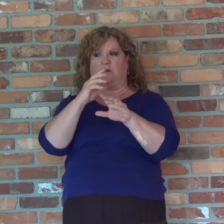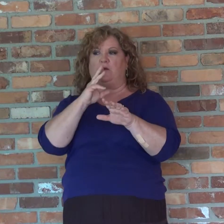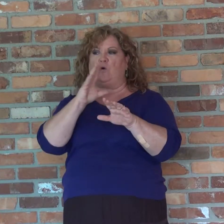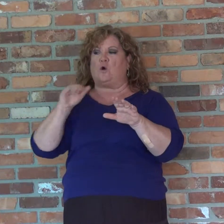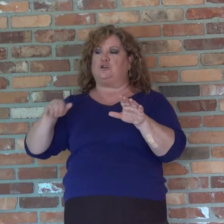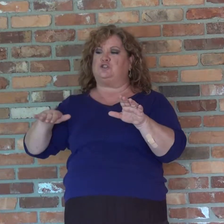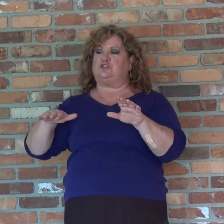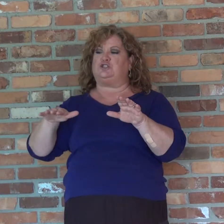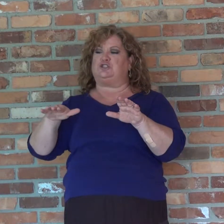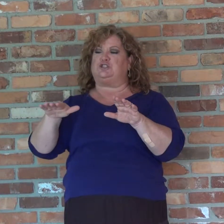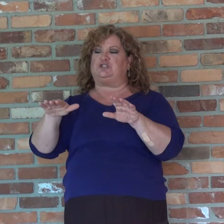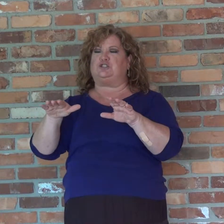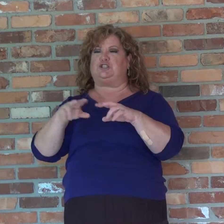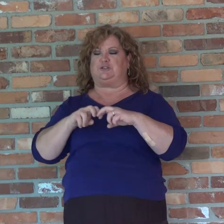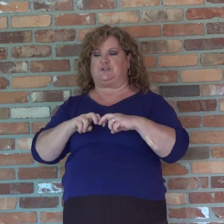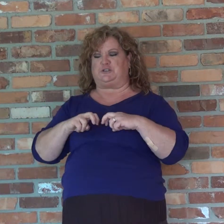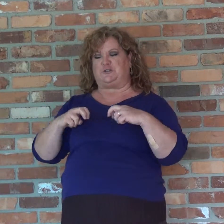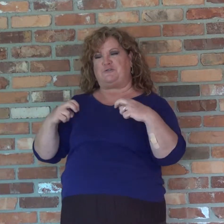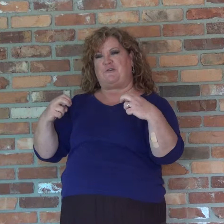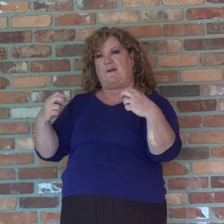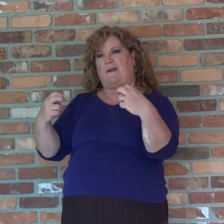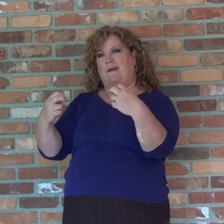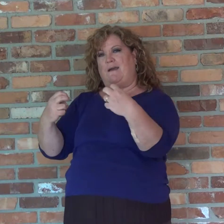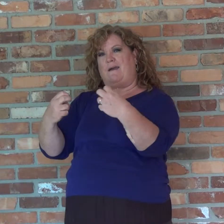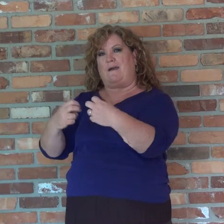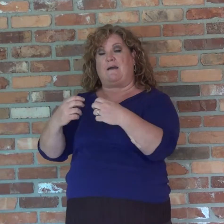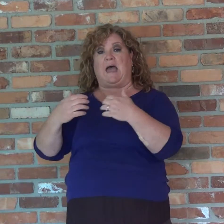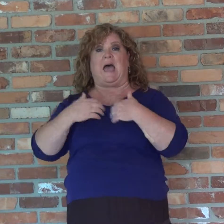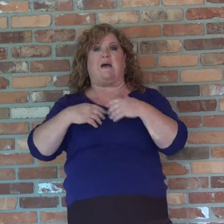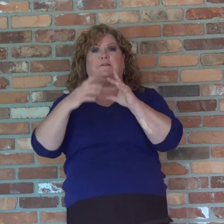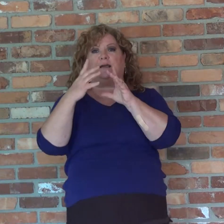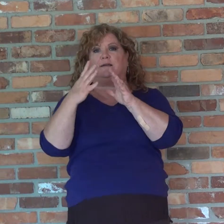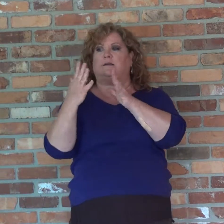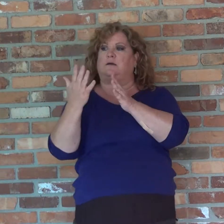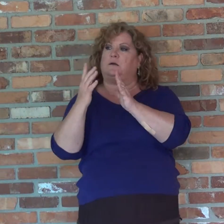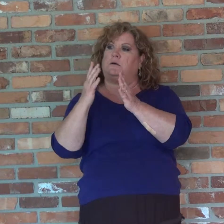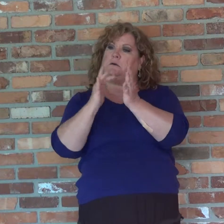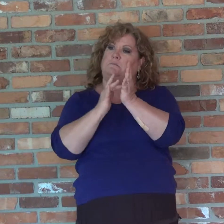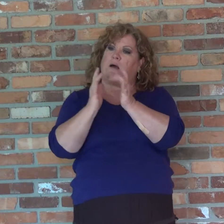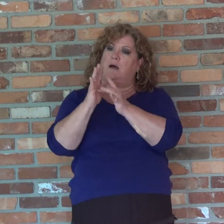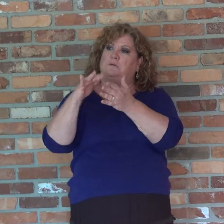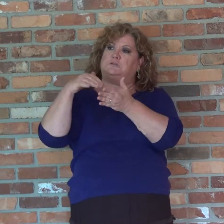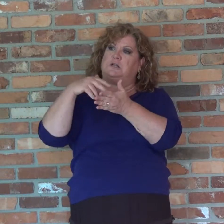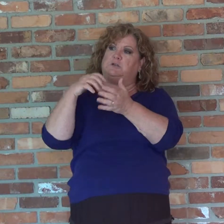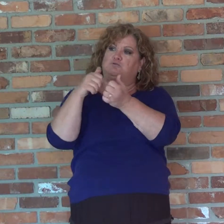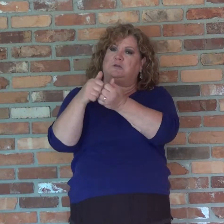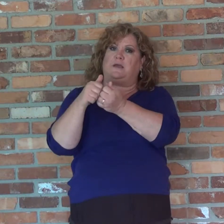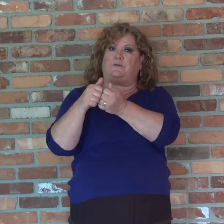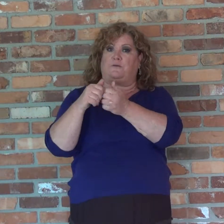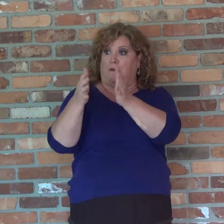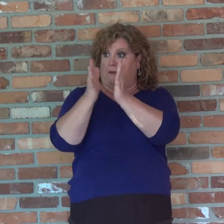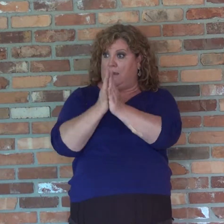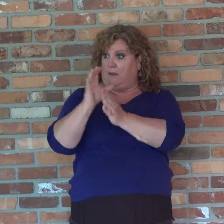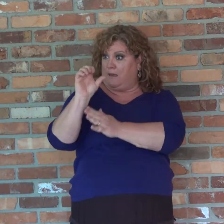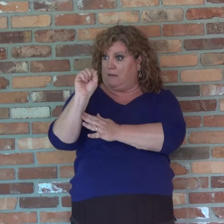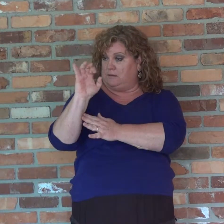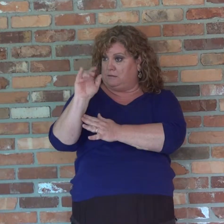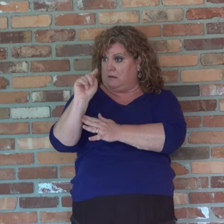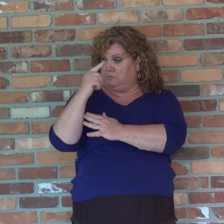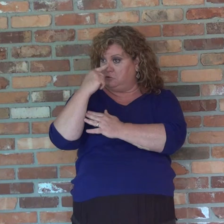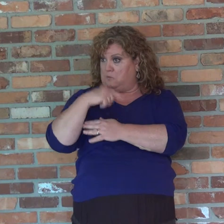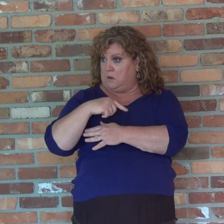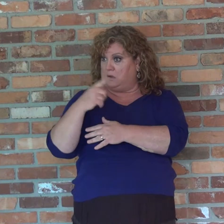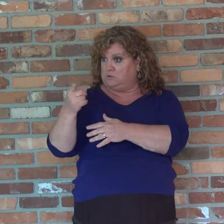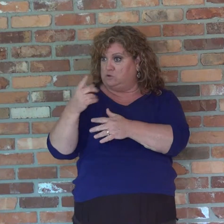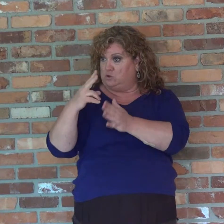around a stream that day that we'd hiked up to the base camp and we sort of did a little devotional thought, and I asked Scott to sort of lead that. I felt